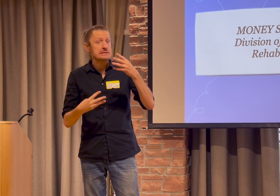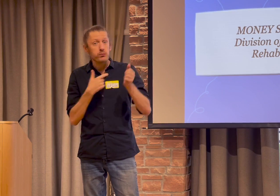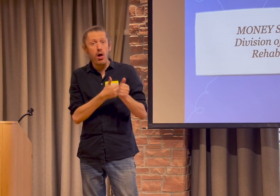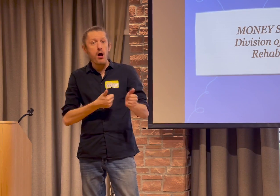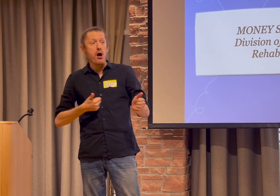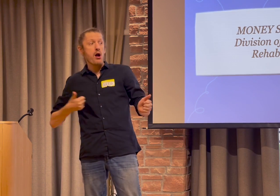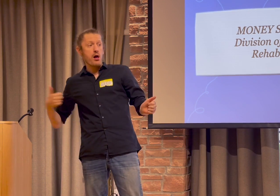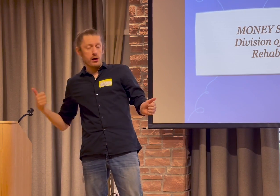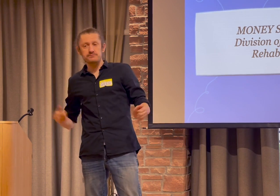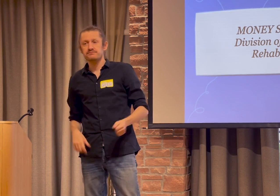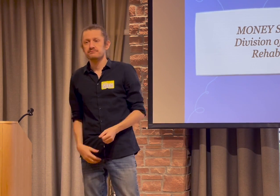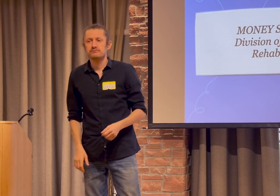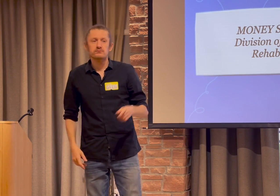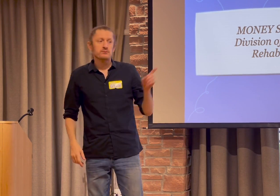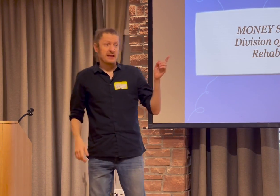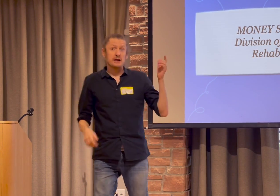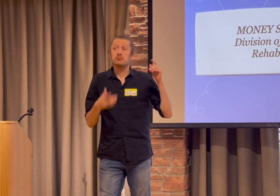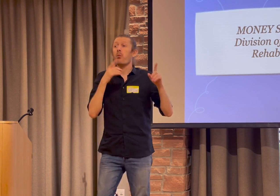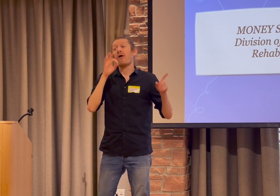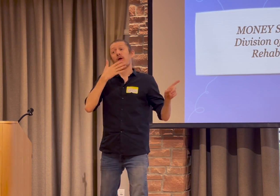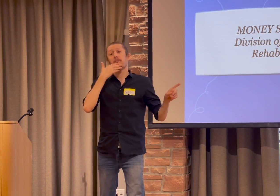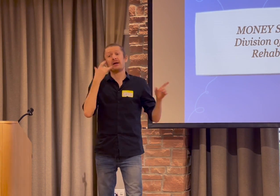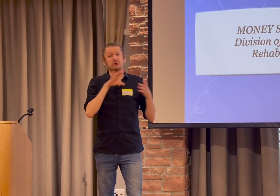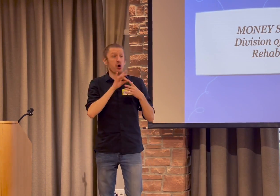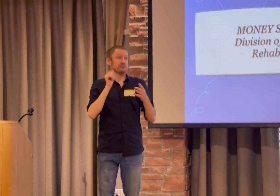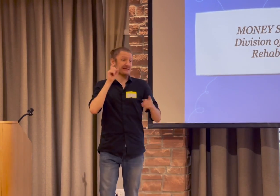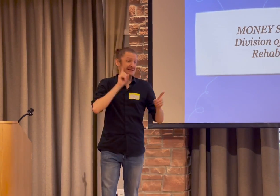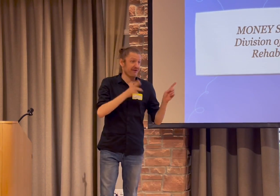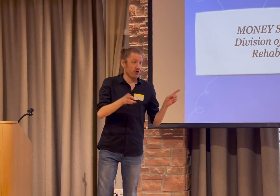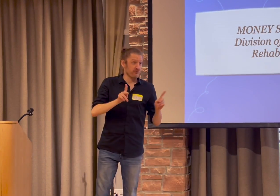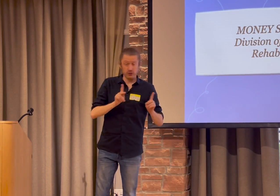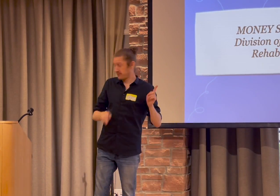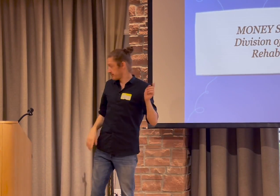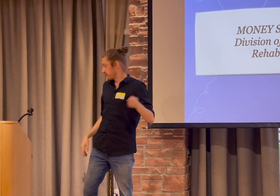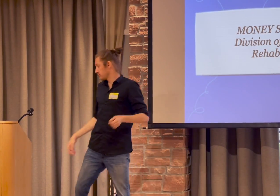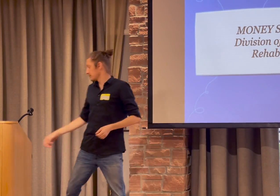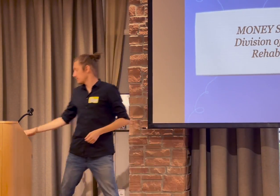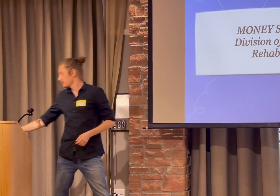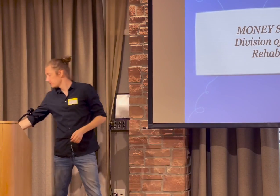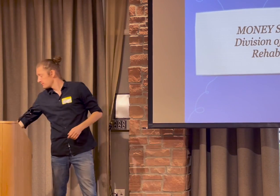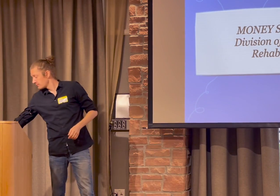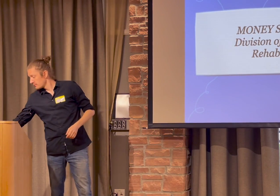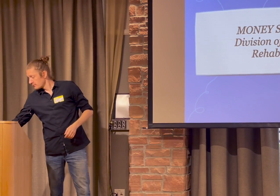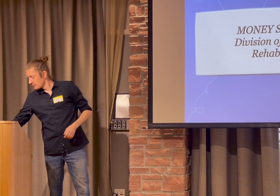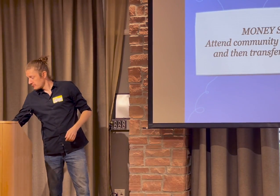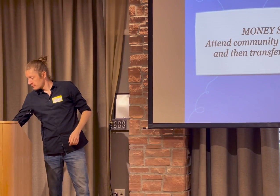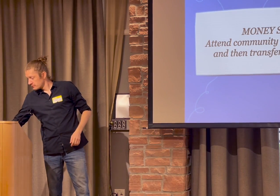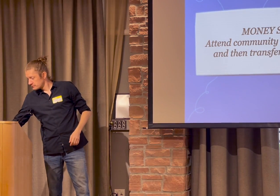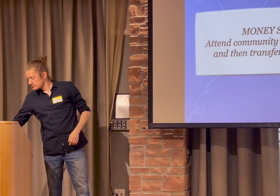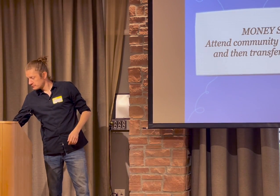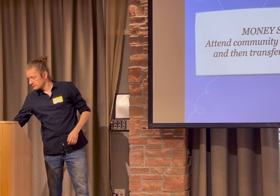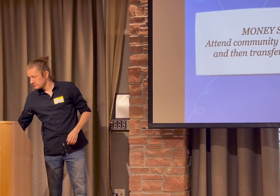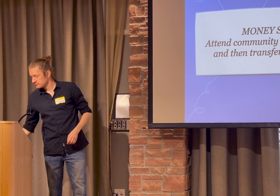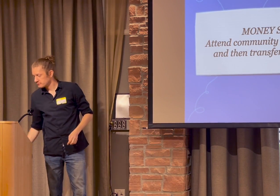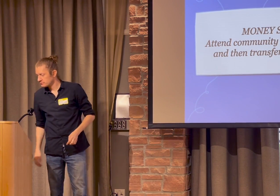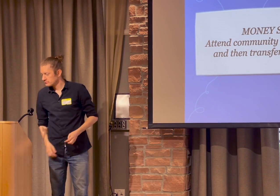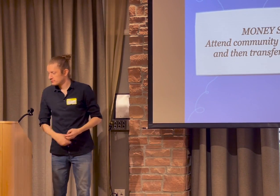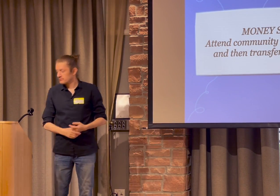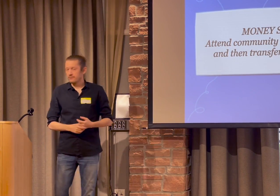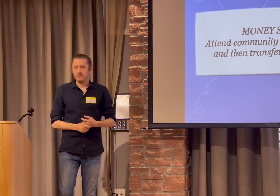early, because there's a significant waiting list. In my opinion, this is one of the best options for deaf and hard of hearing people.